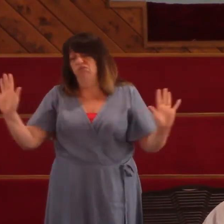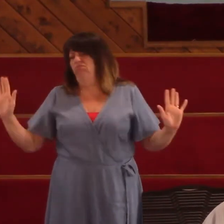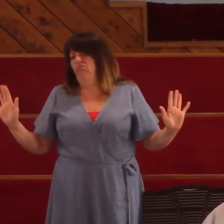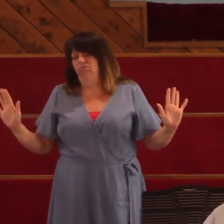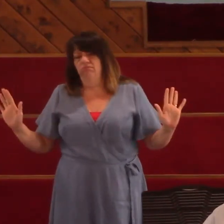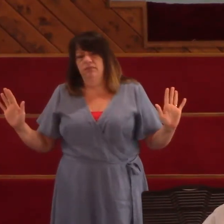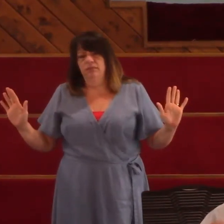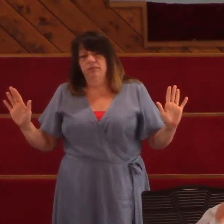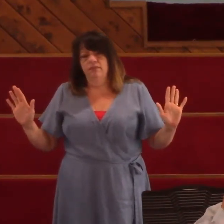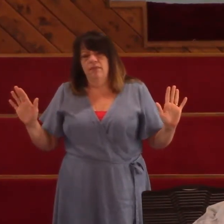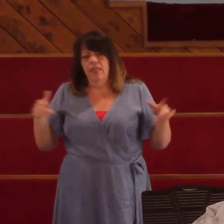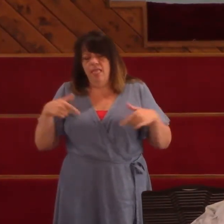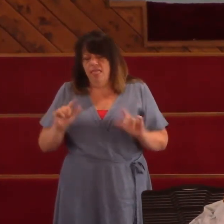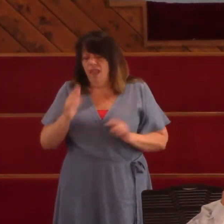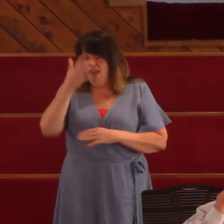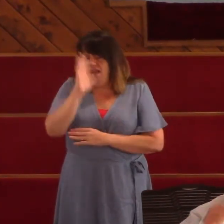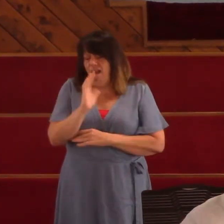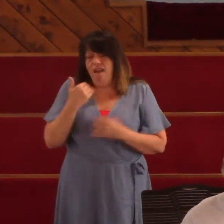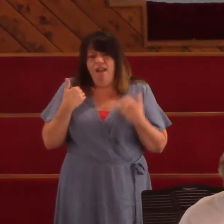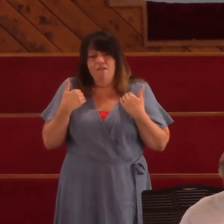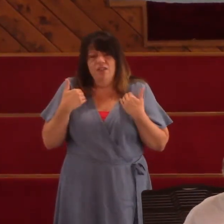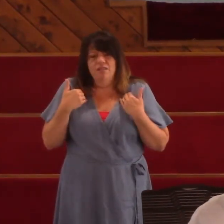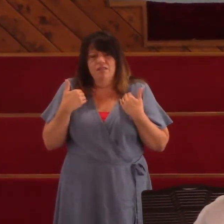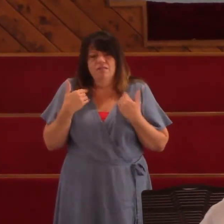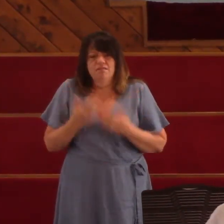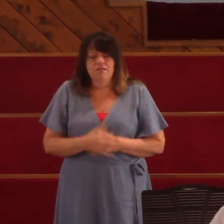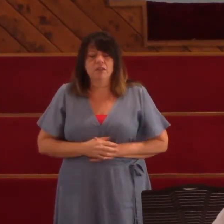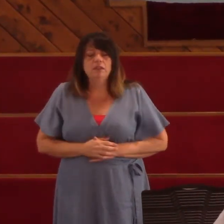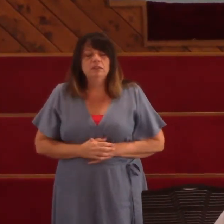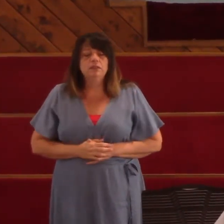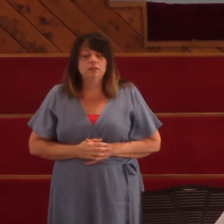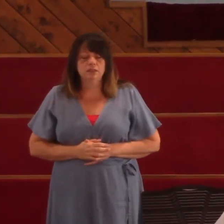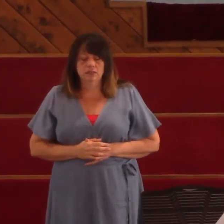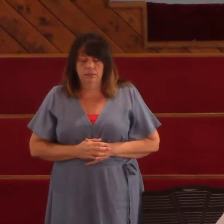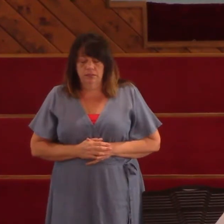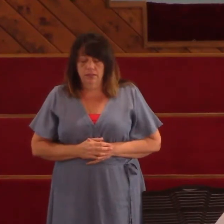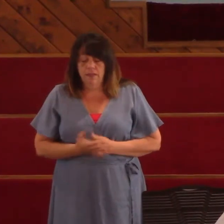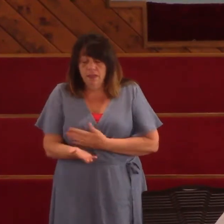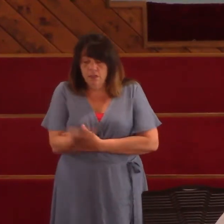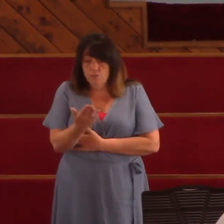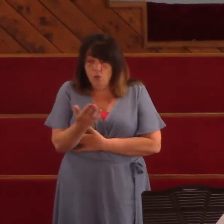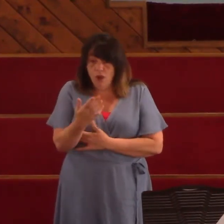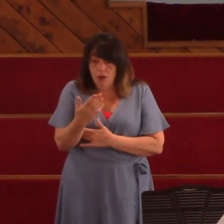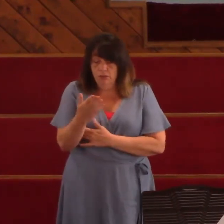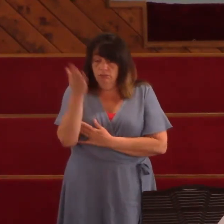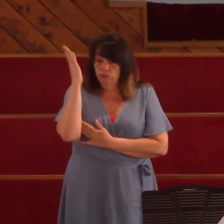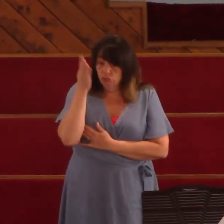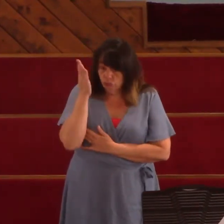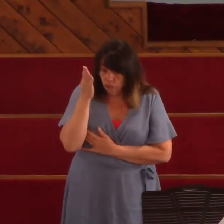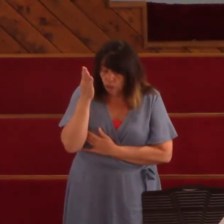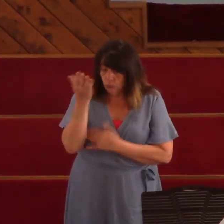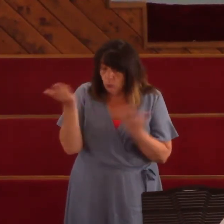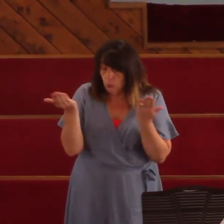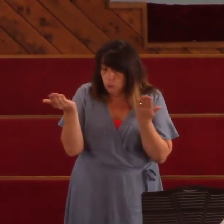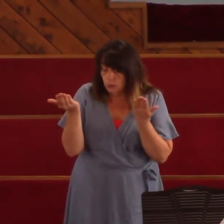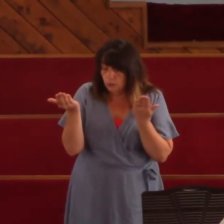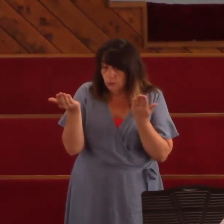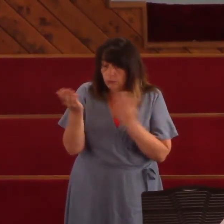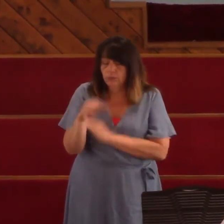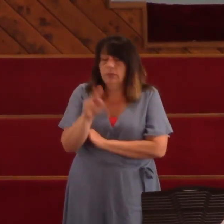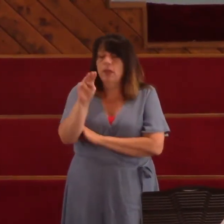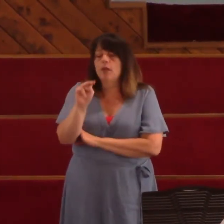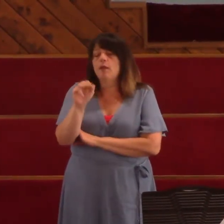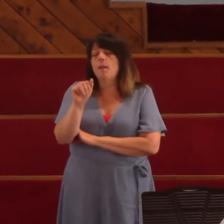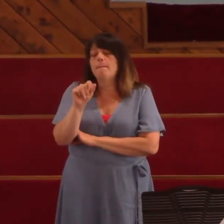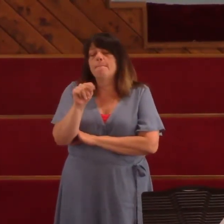heart will be blessed. If you have your Bibles this morning, turn with us to Matthew. And I realize that this is